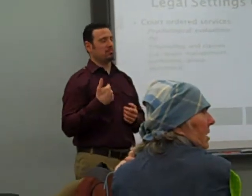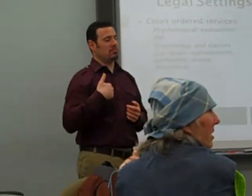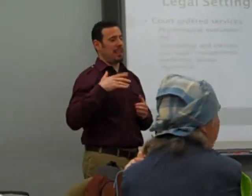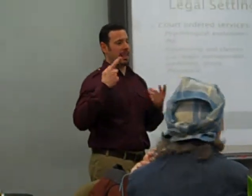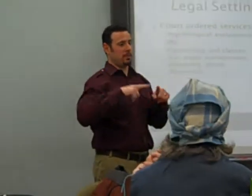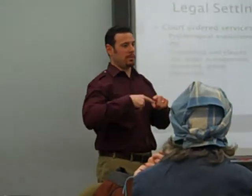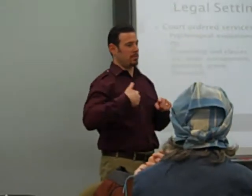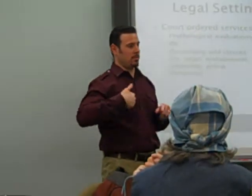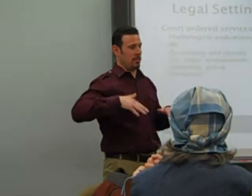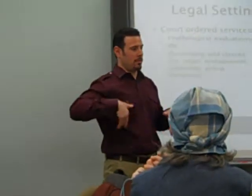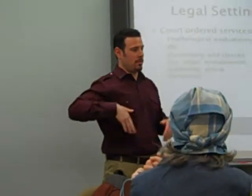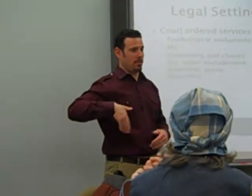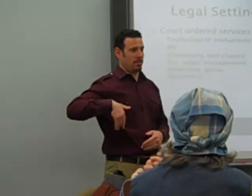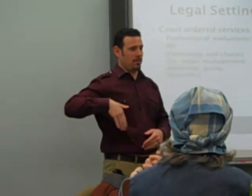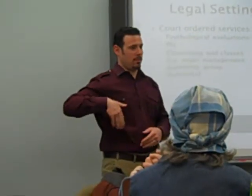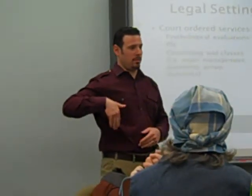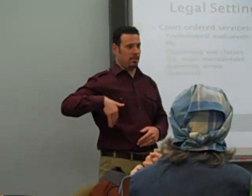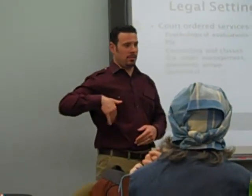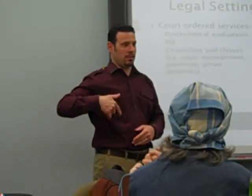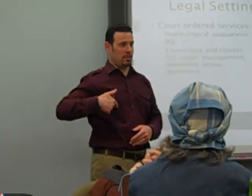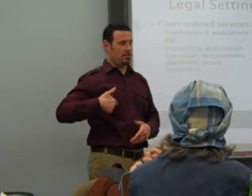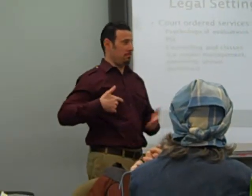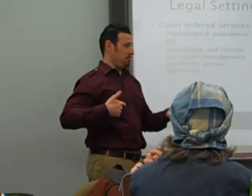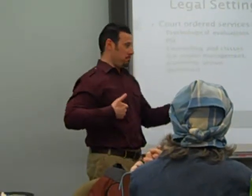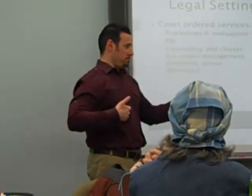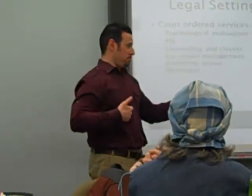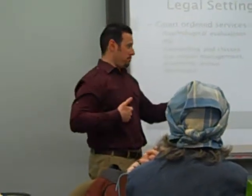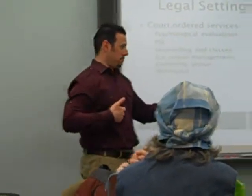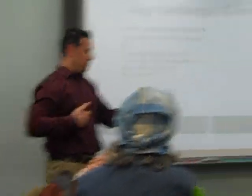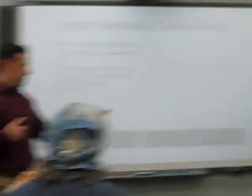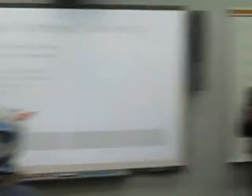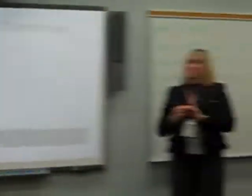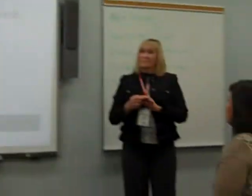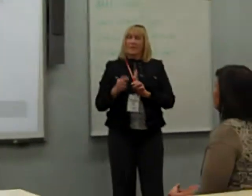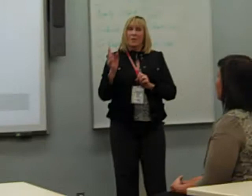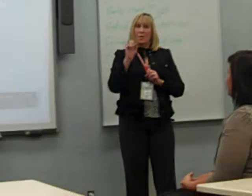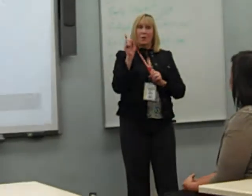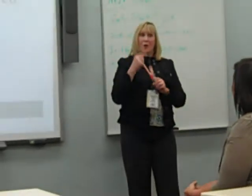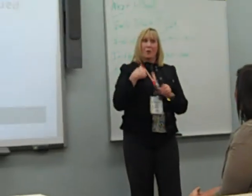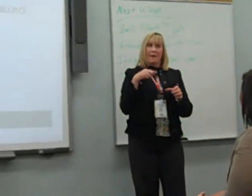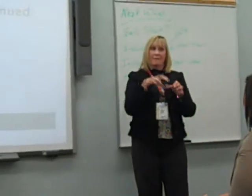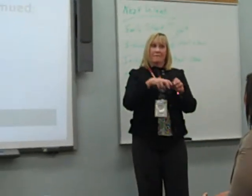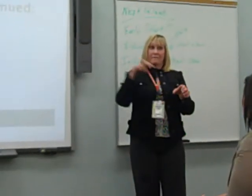Or a situation that I can't stay neutral? Yep. No, I haven't experienced that yet.